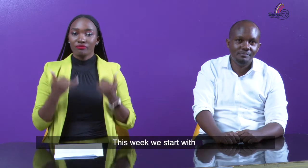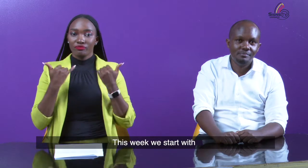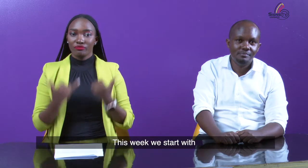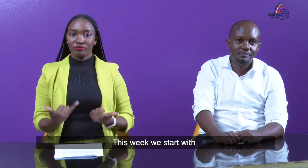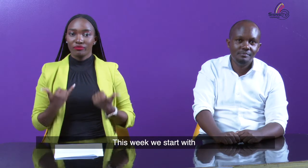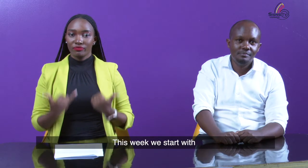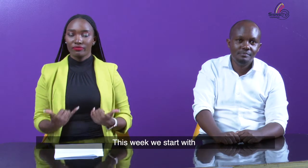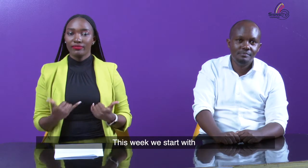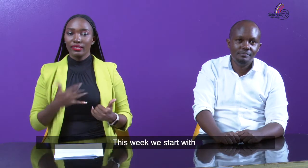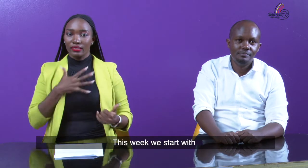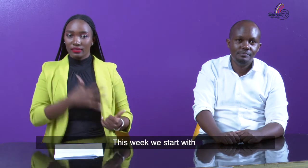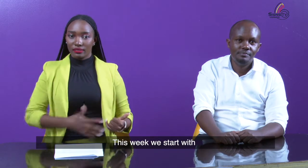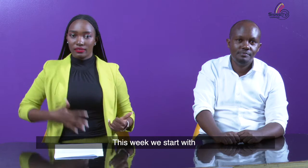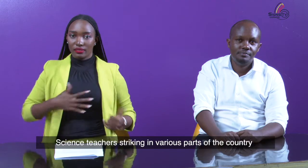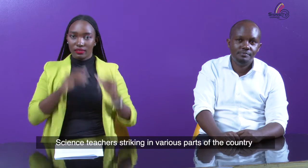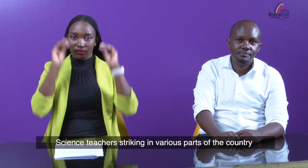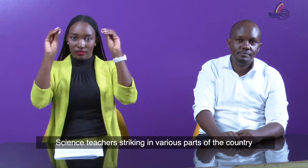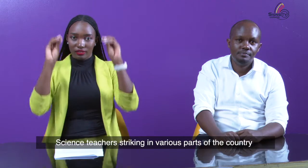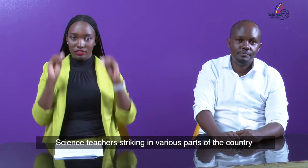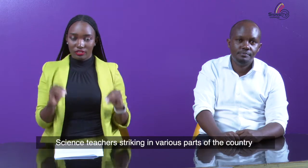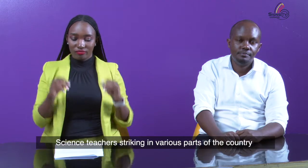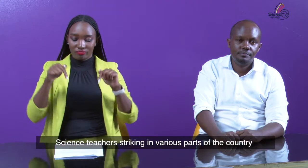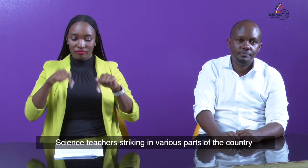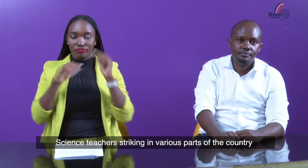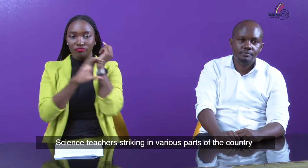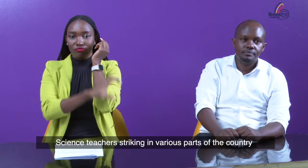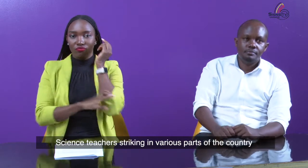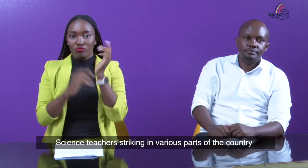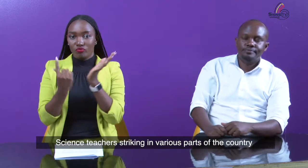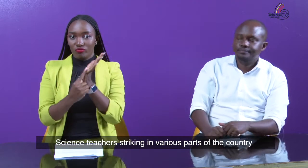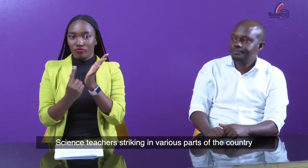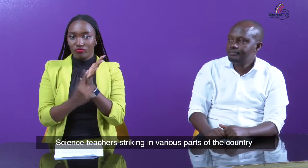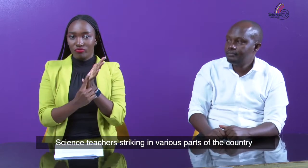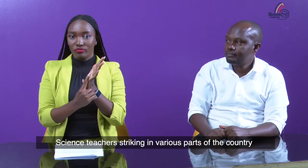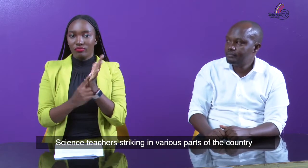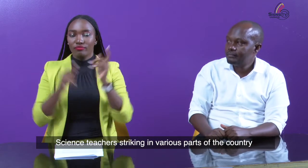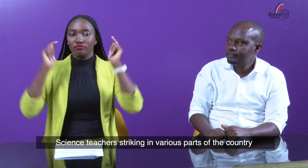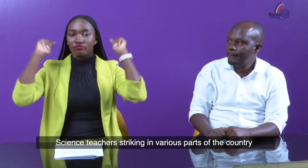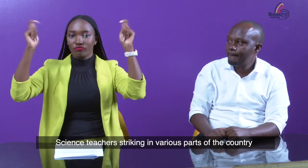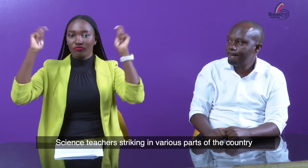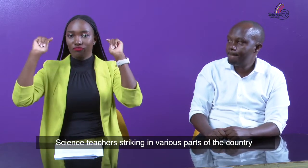This week we start with science teachers striking in different parts of the country.